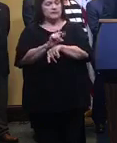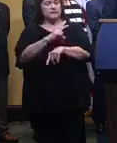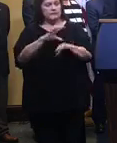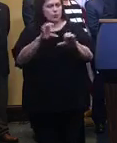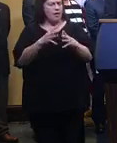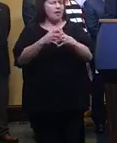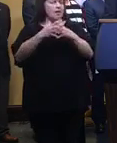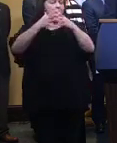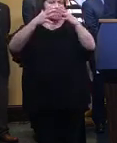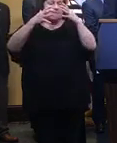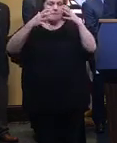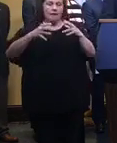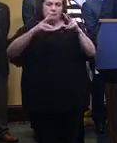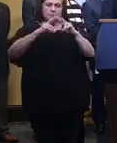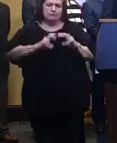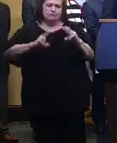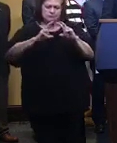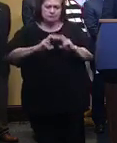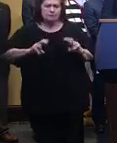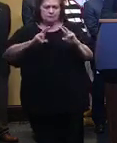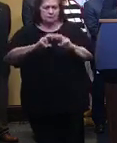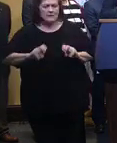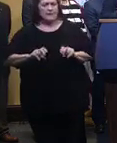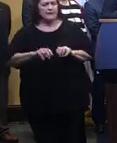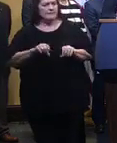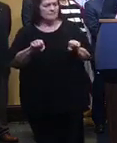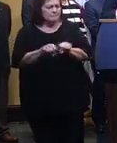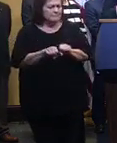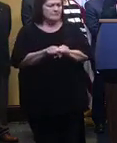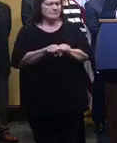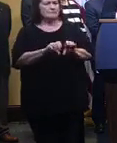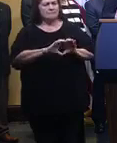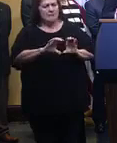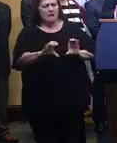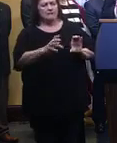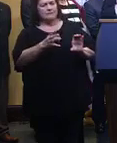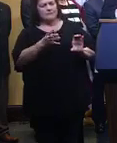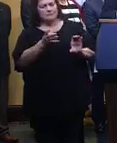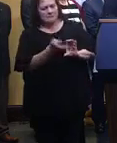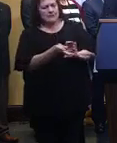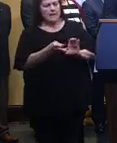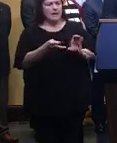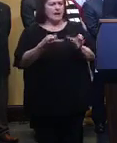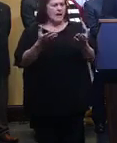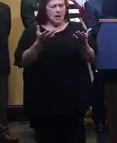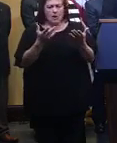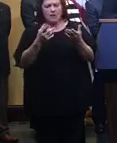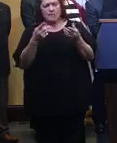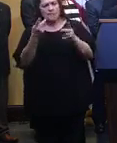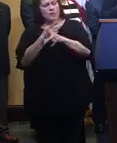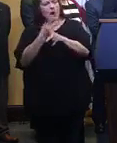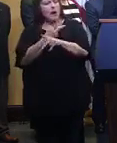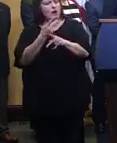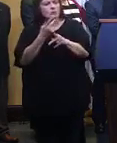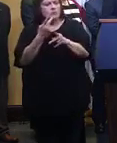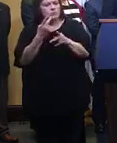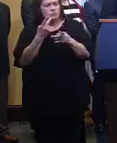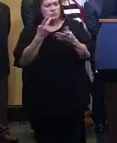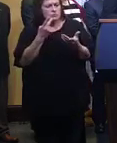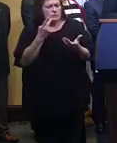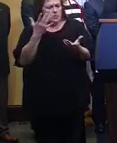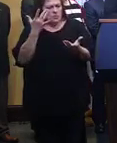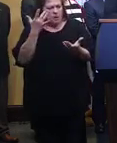analysis involving CCTV, cleaning catch basins, main lines, and using models to figure out what are the impacts of some of our aging